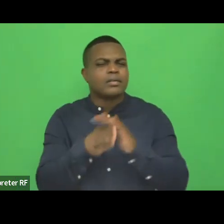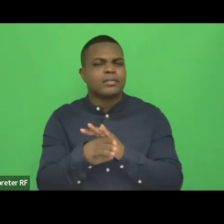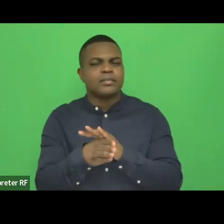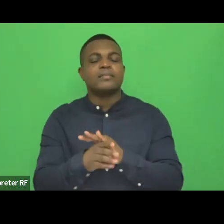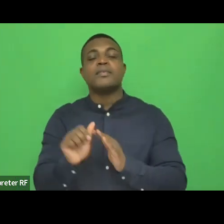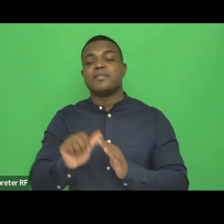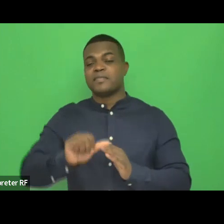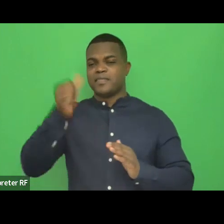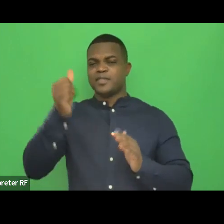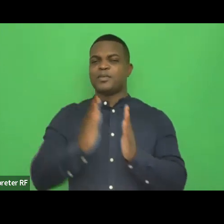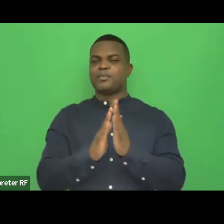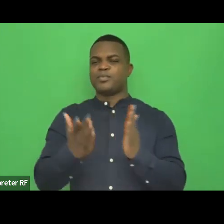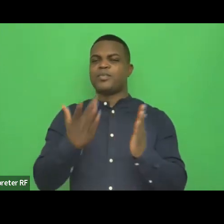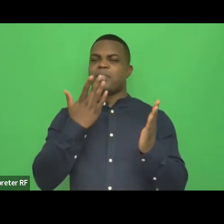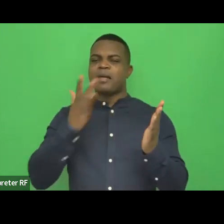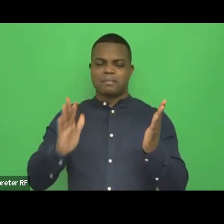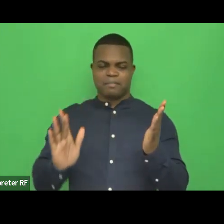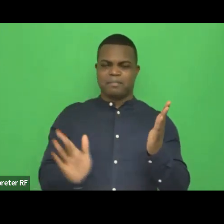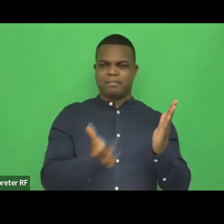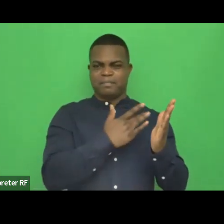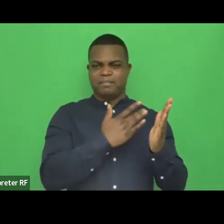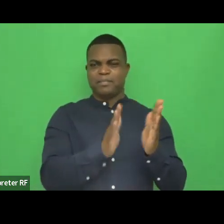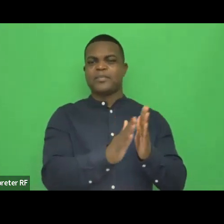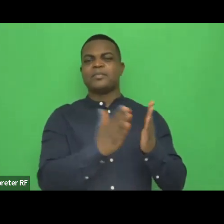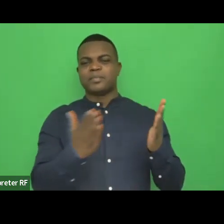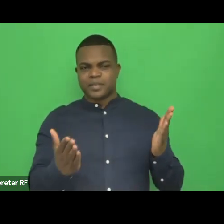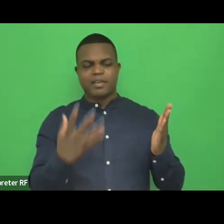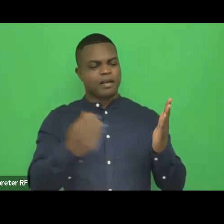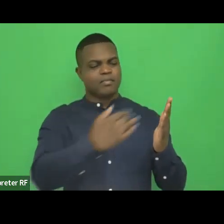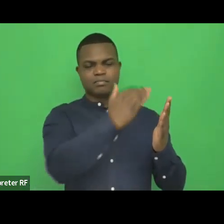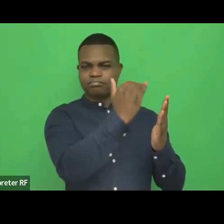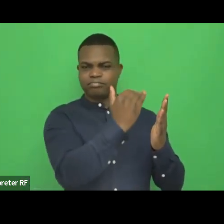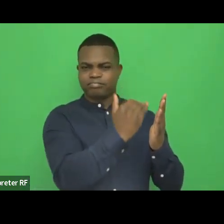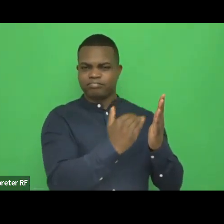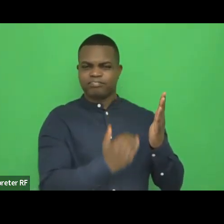what's in the publication. It's no different with a digital publication.